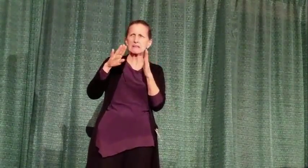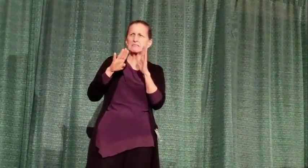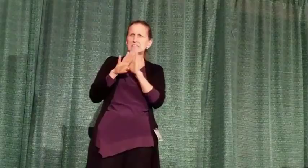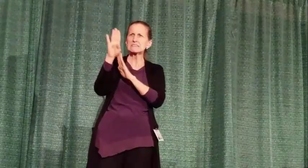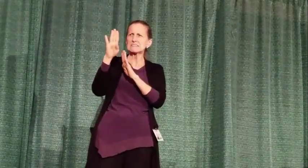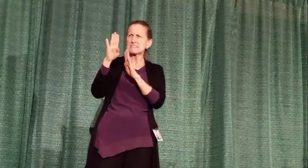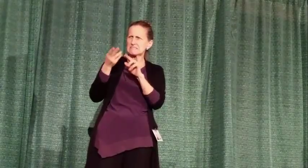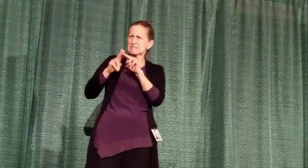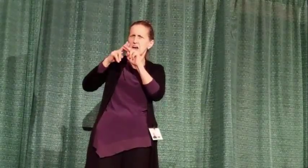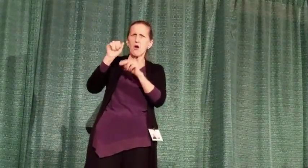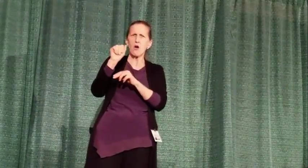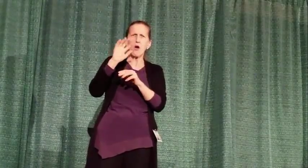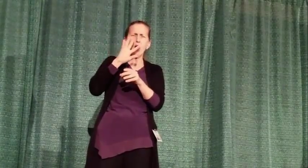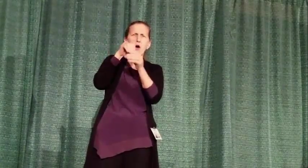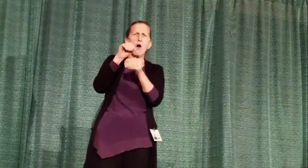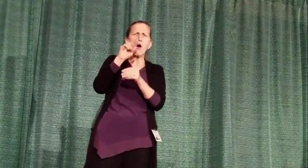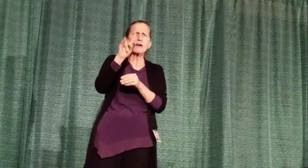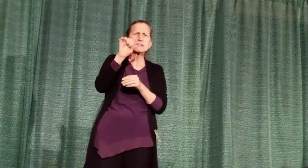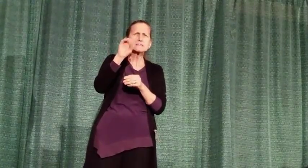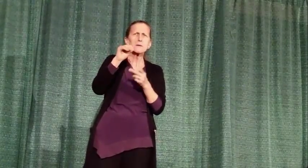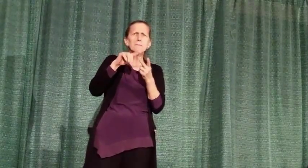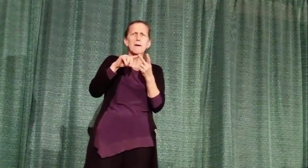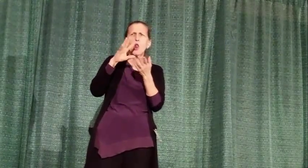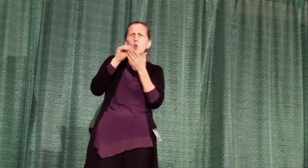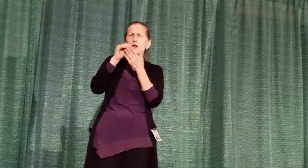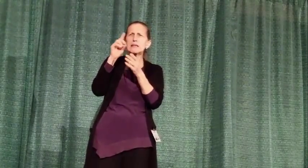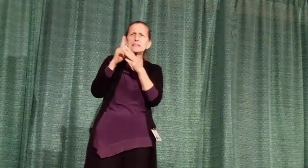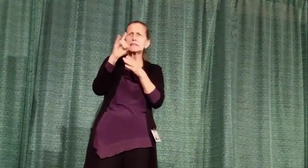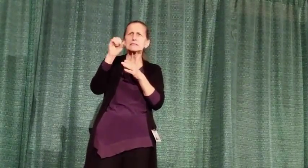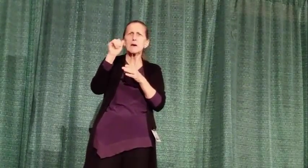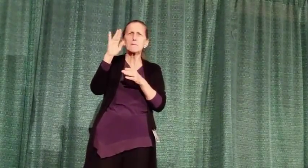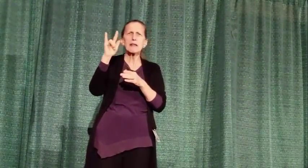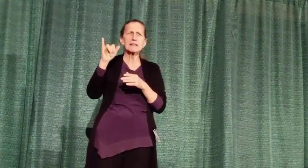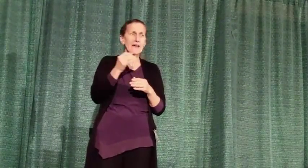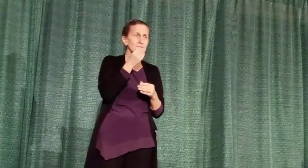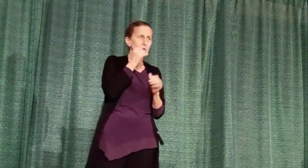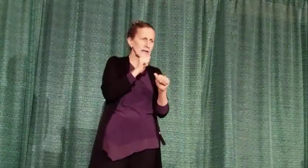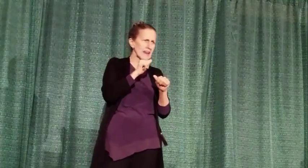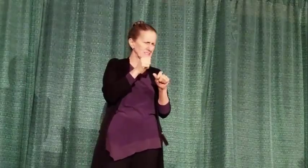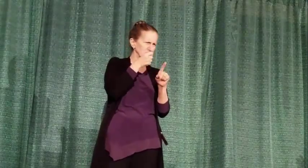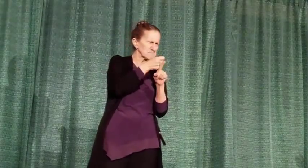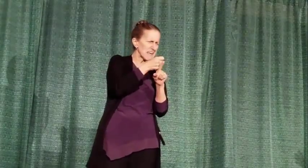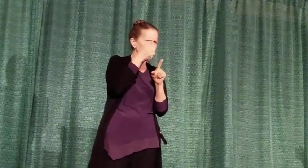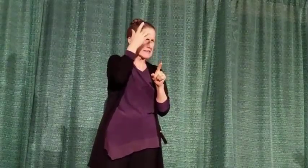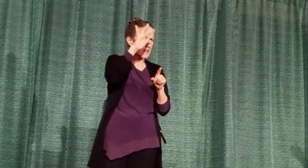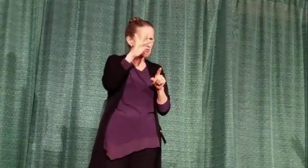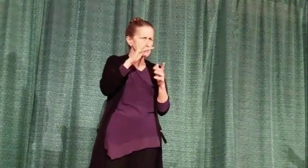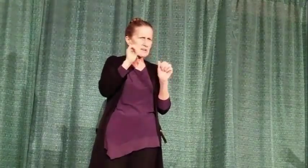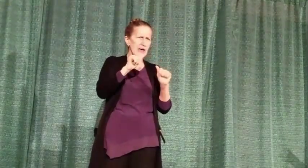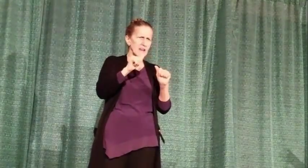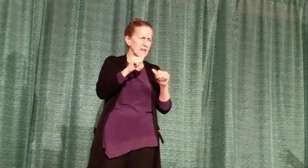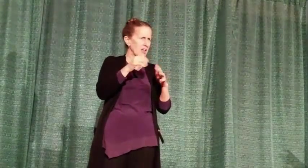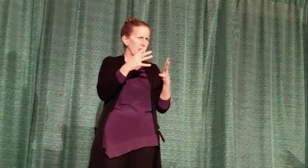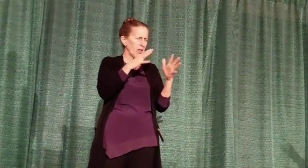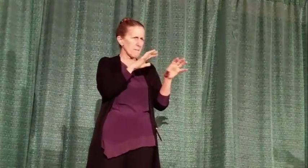autism, learning disabilities, and how food affects intelligence and takes away people's ability to achieve the